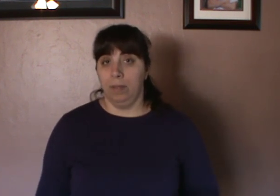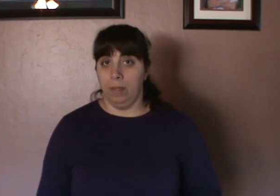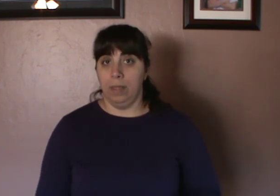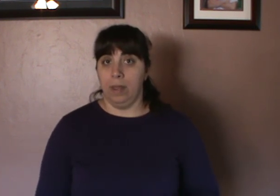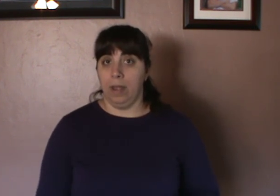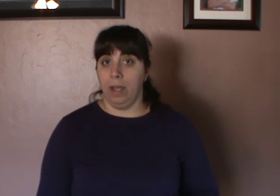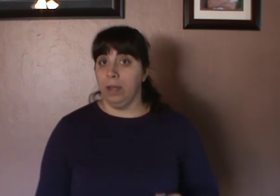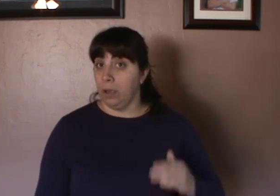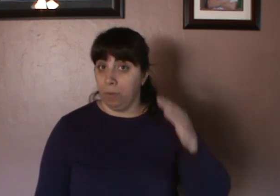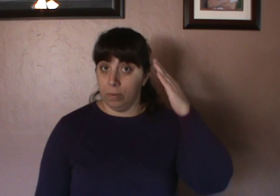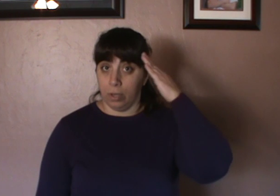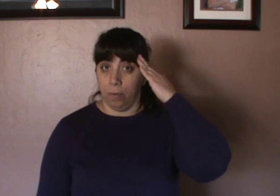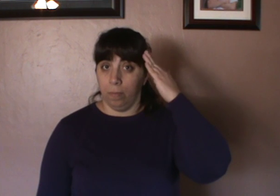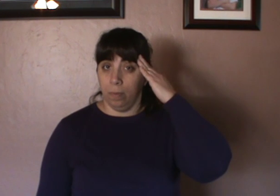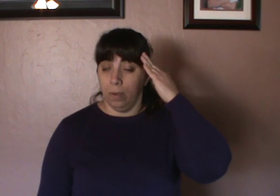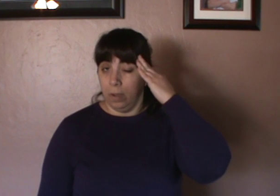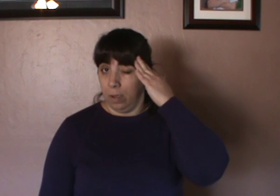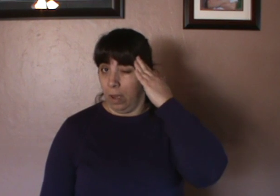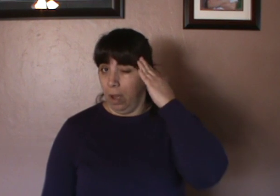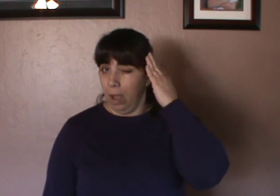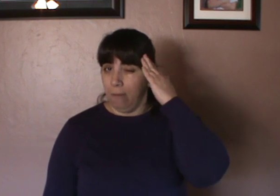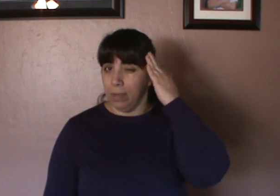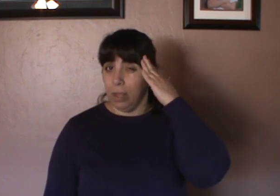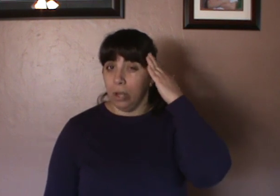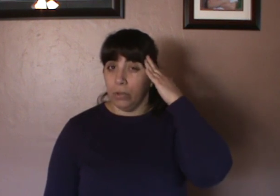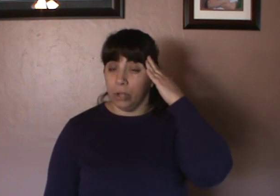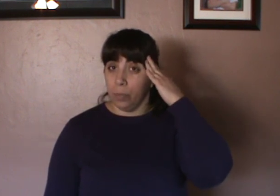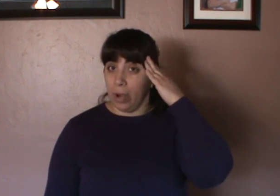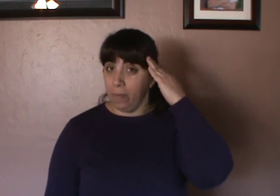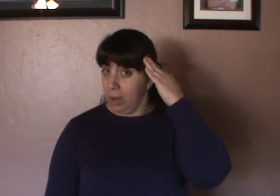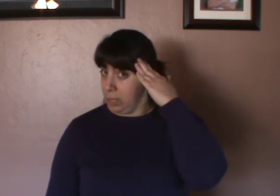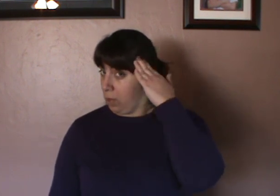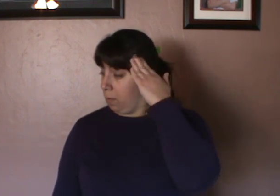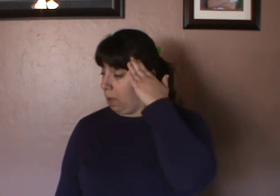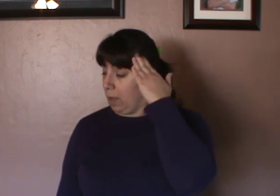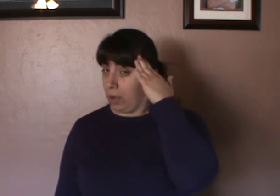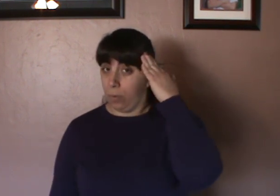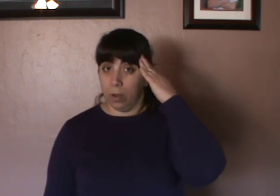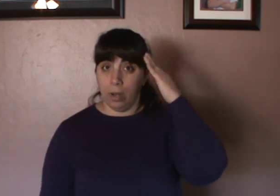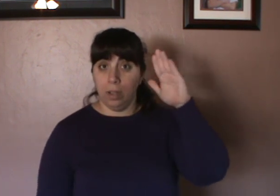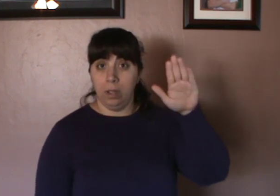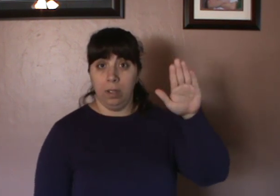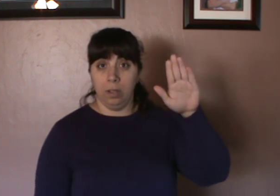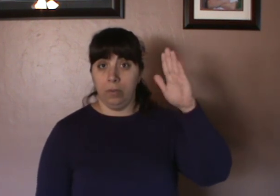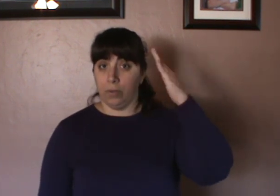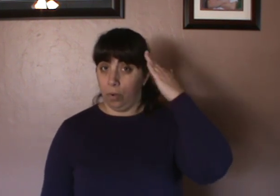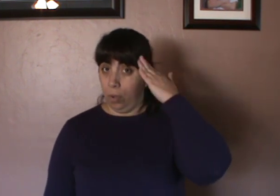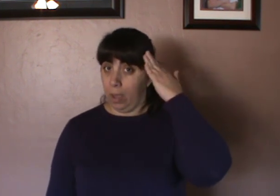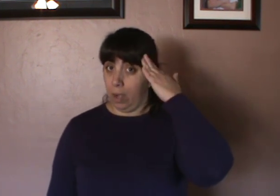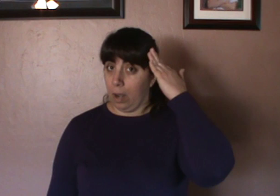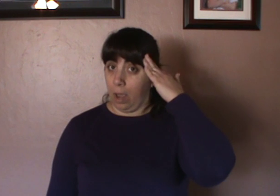And then I know, so everything you know is in your brain, right? So I know, we're gonna use our whole hand. I